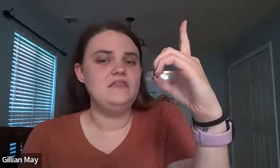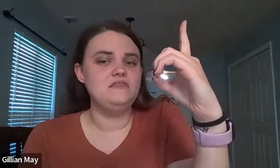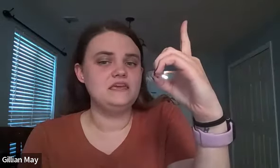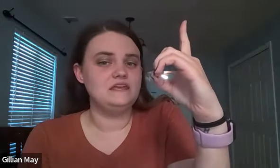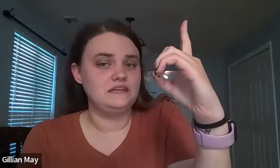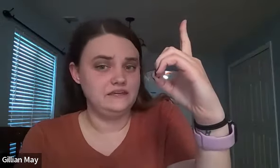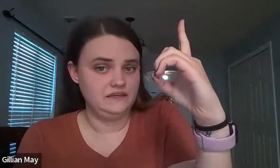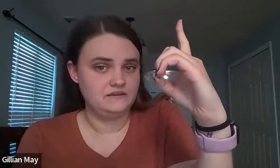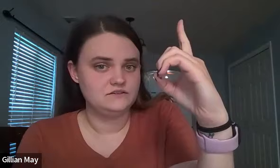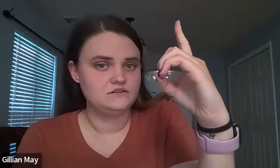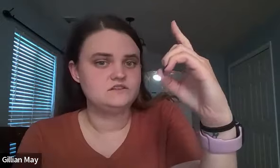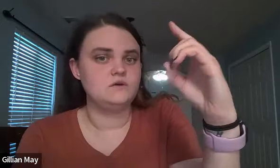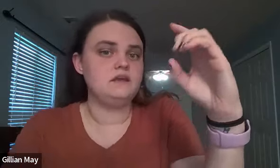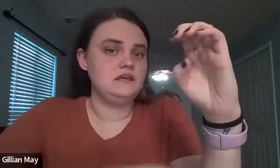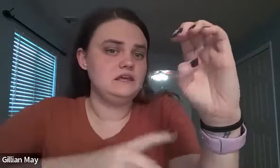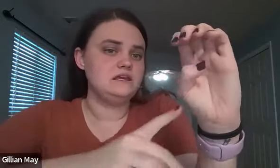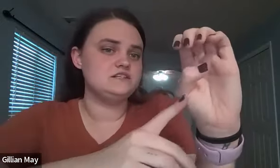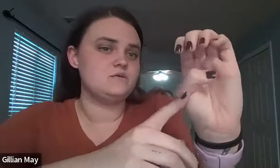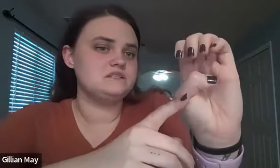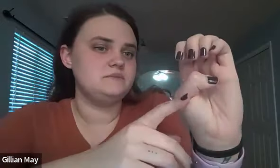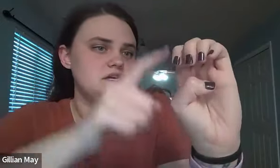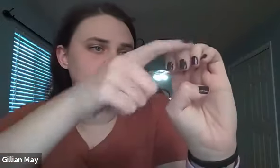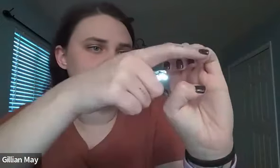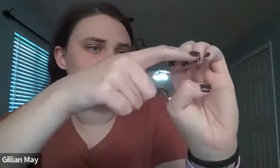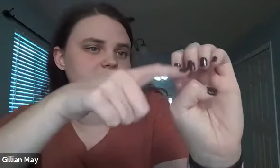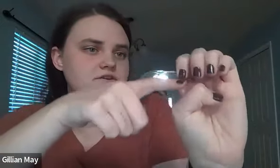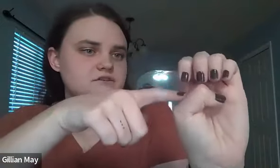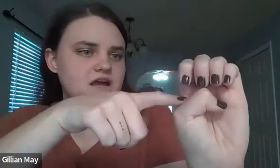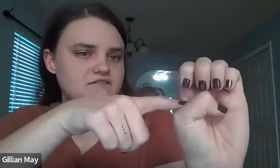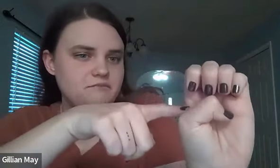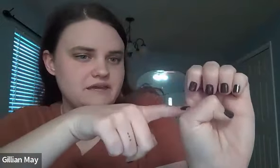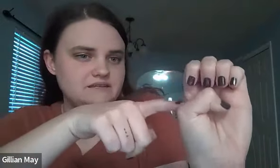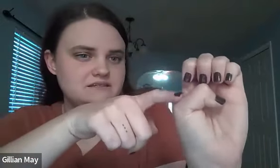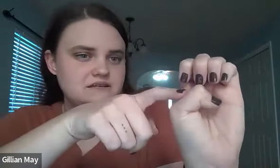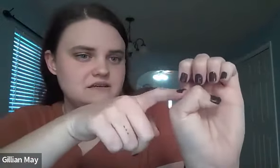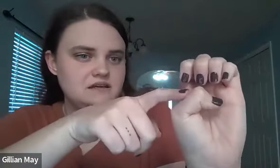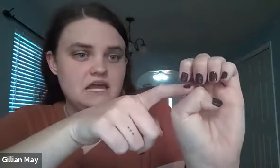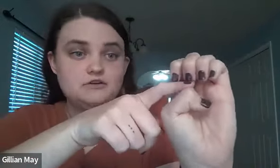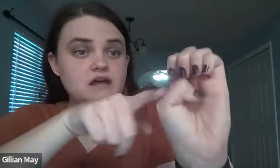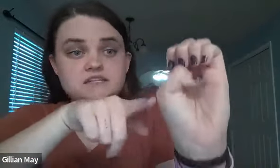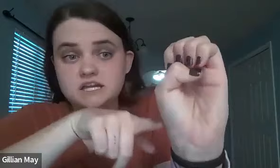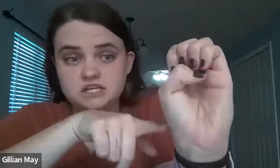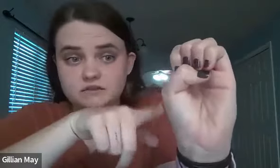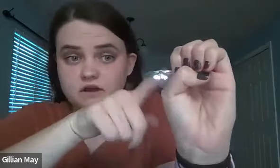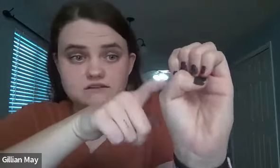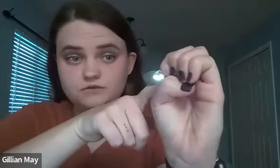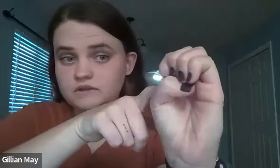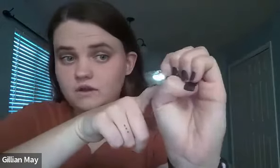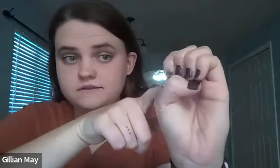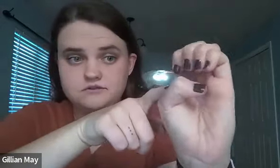And then E. So E is going to be your four fingers are kind of bent and they're not touching. They're not fully on your